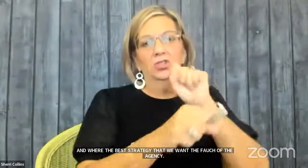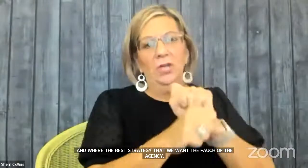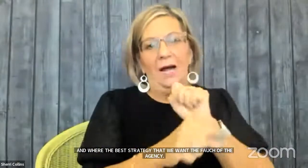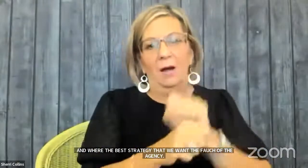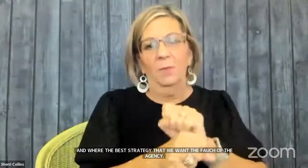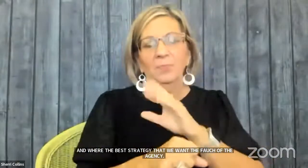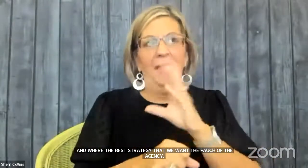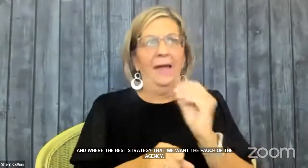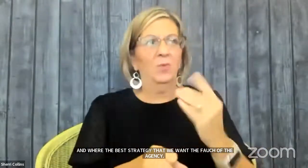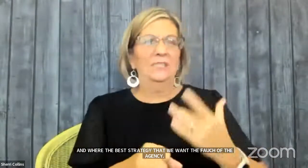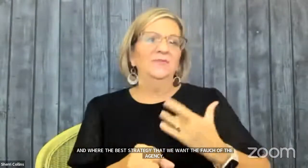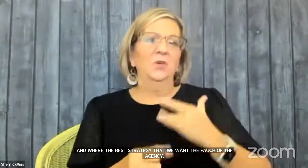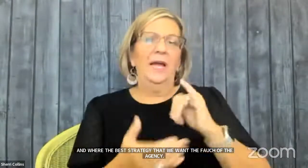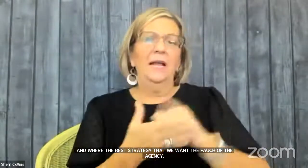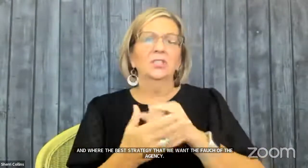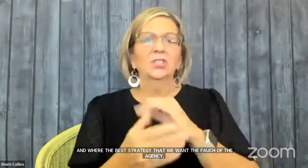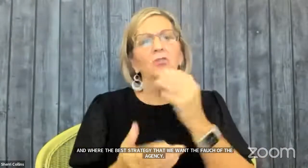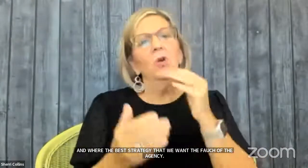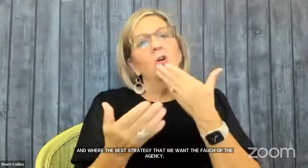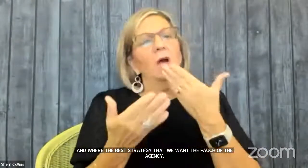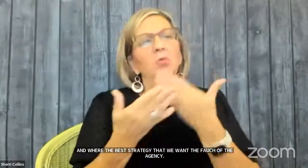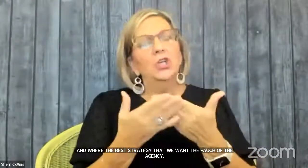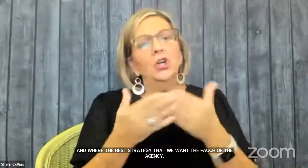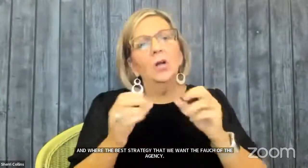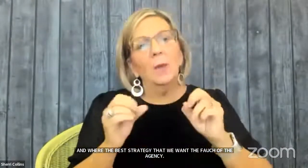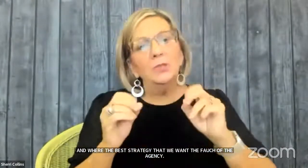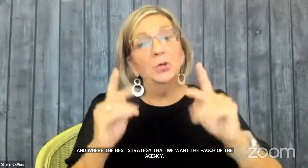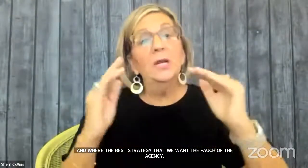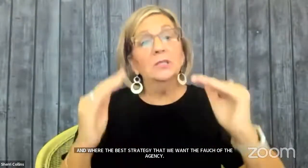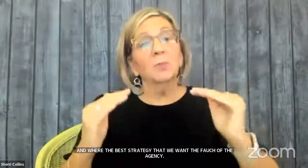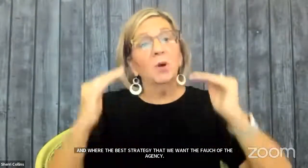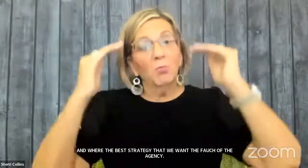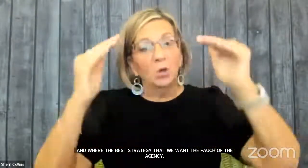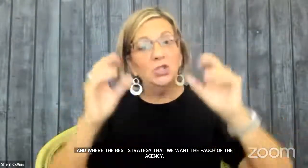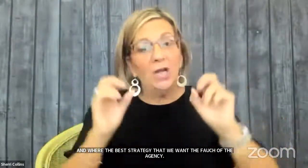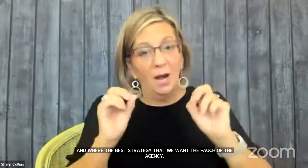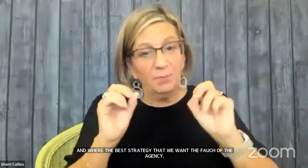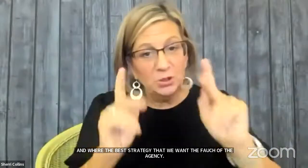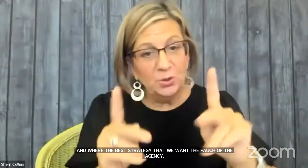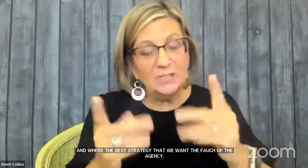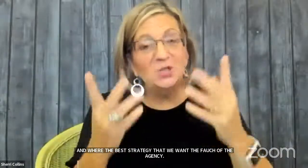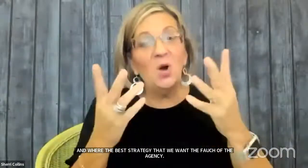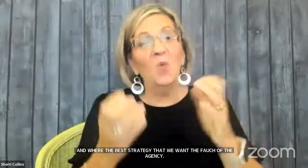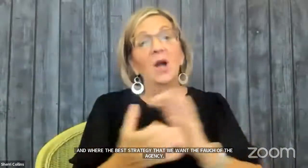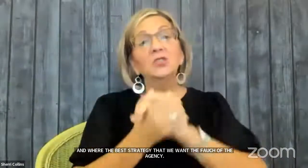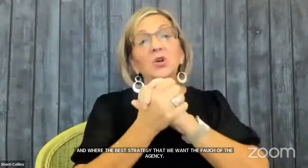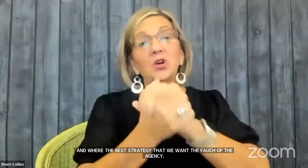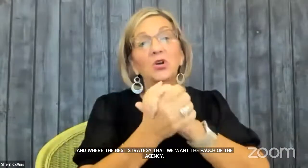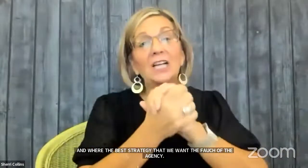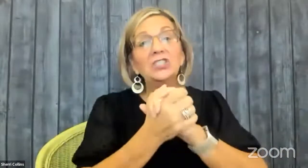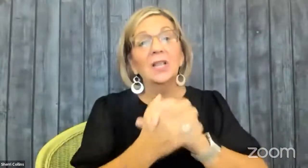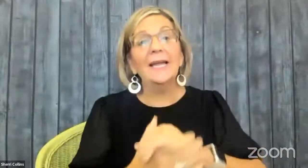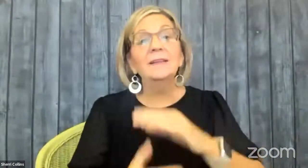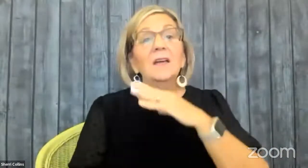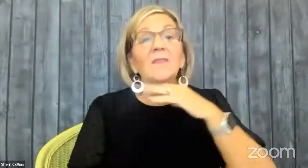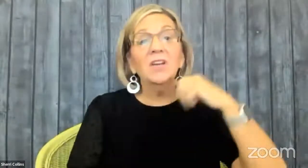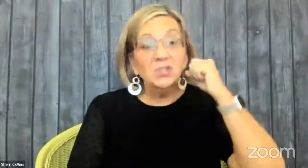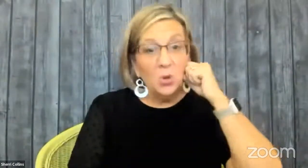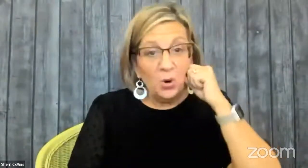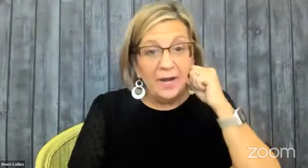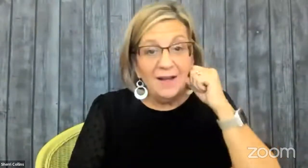Emmett's job, and we just feel that it was a good opportunity, to promotion opportunity. So I wanted to